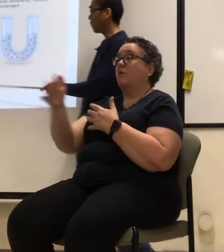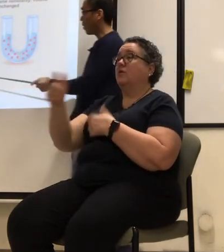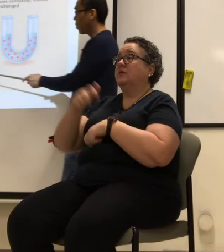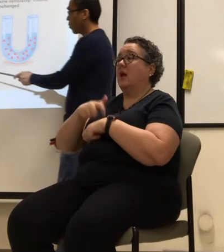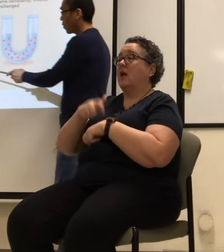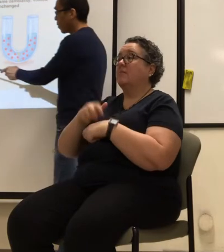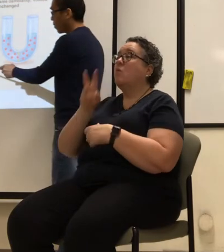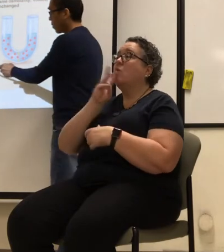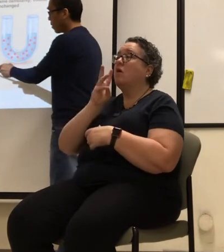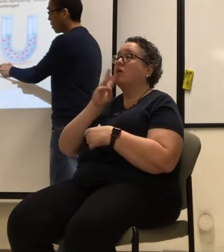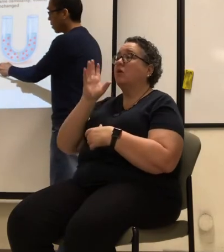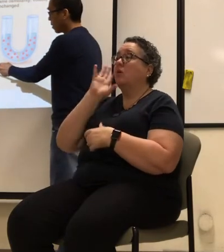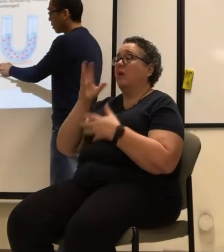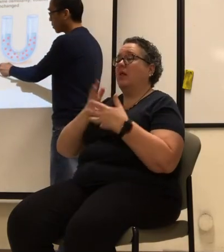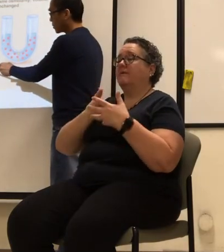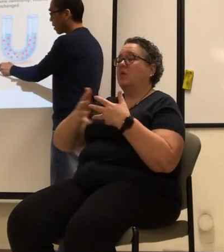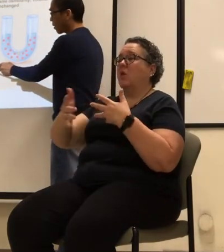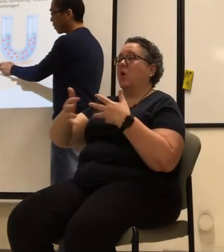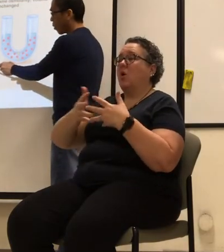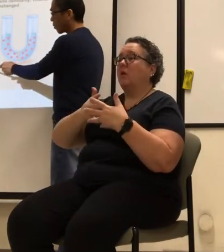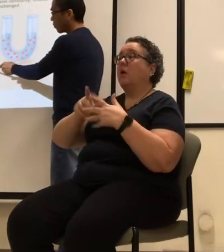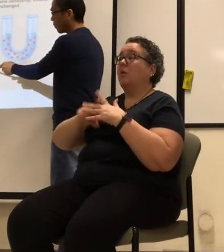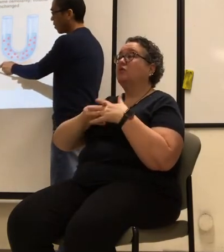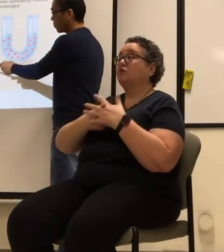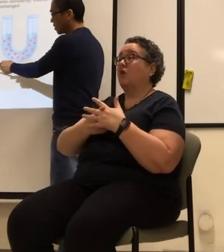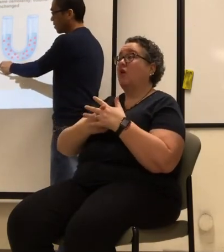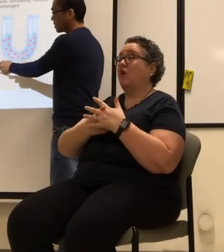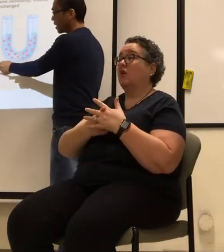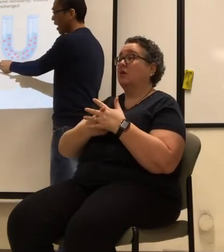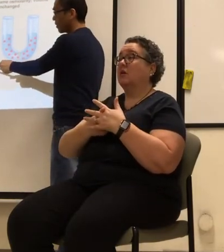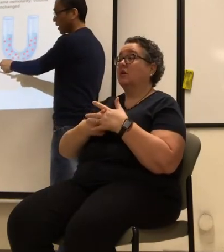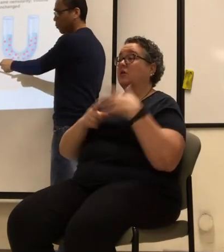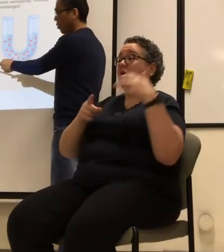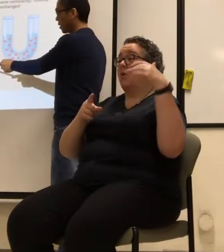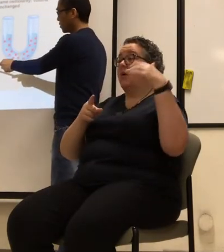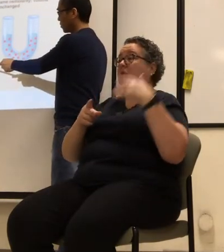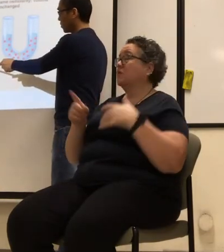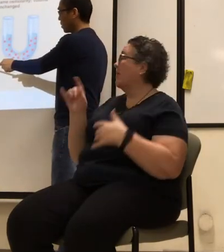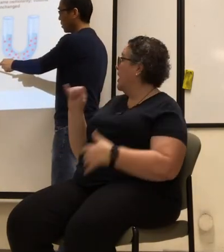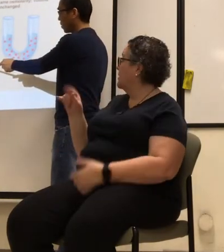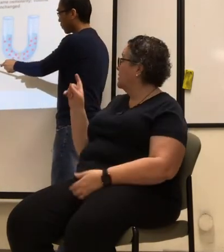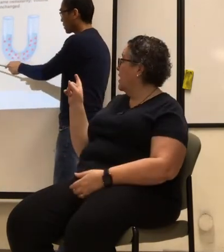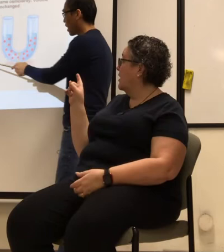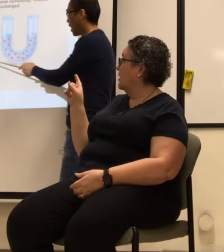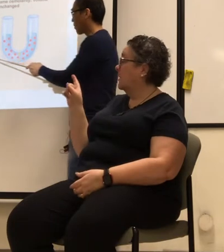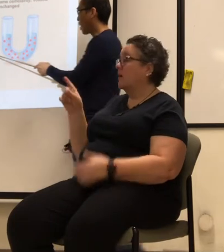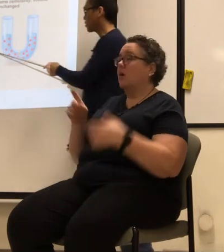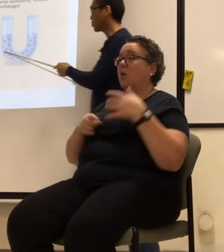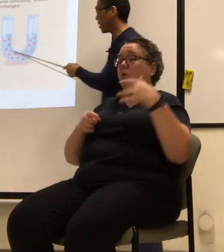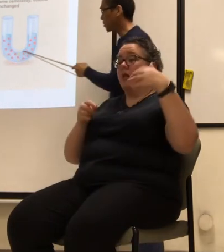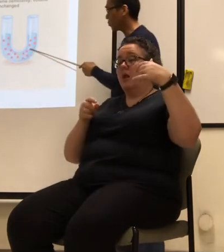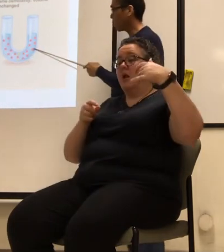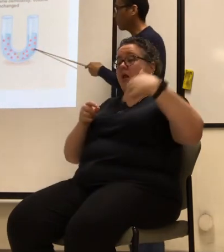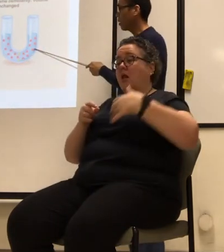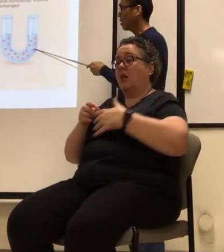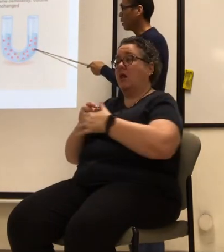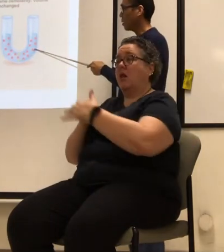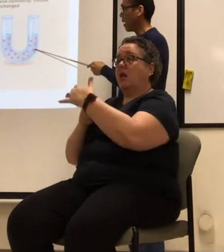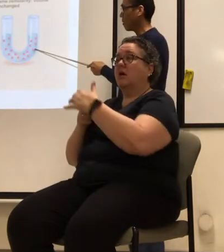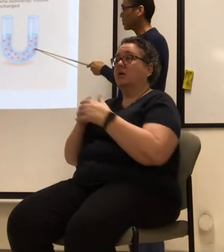water will flow, though it'll start, water will flow to this side that I'm pointing to. But over time, concentration